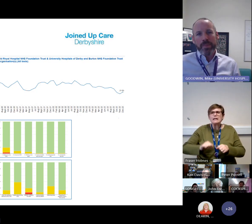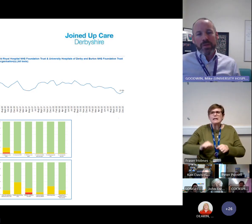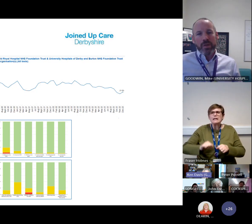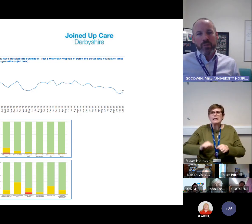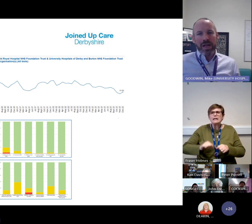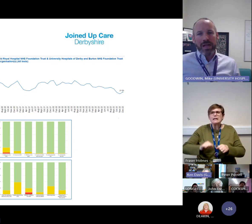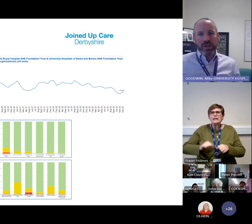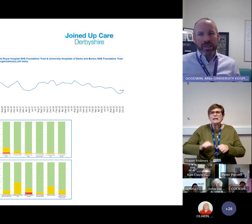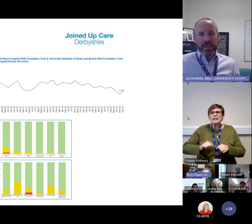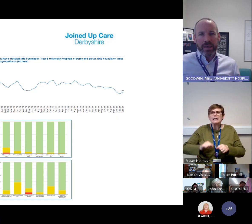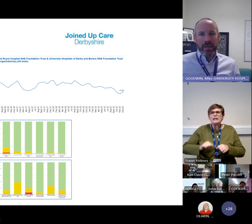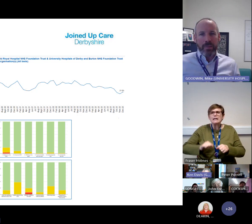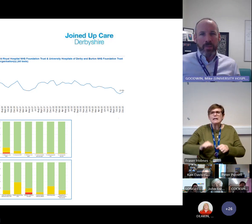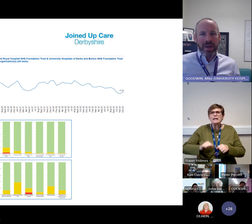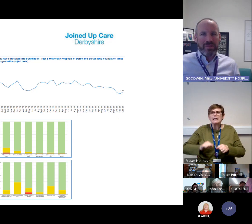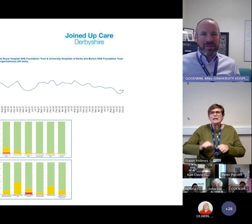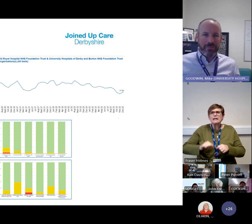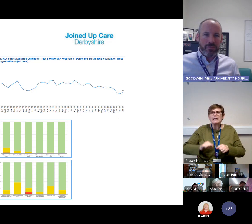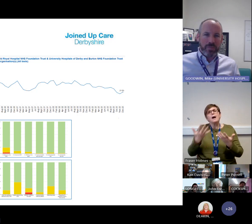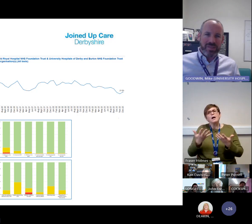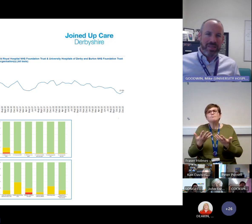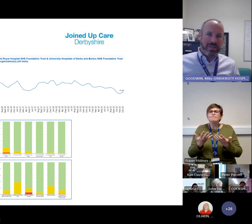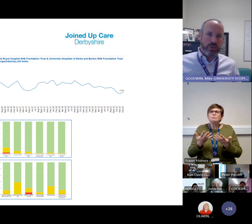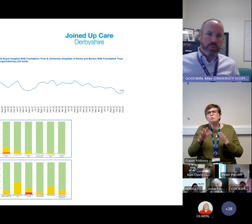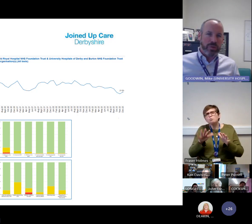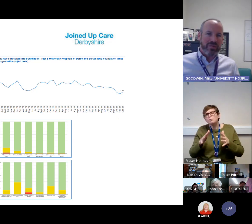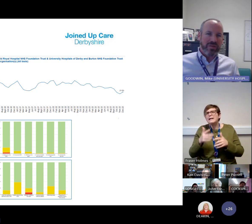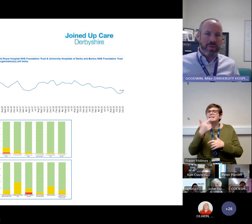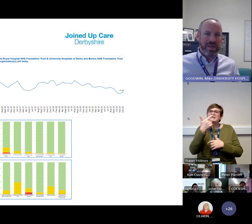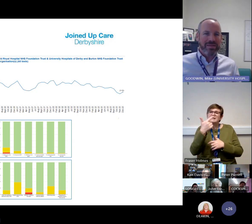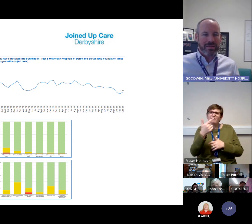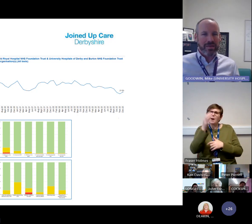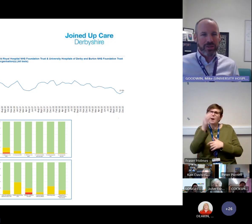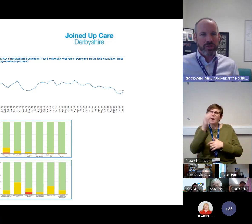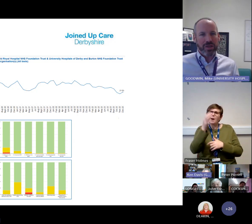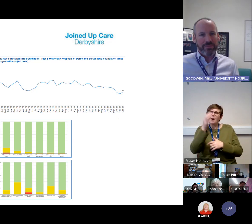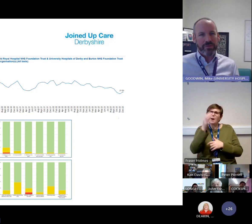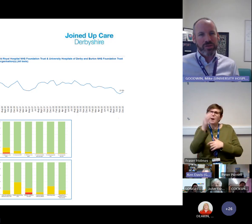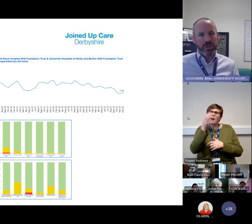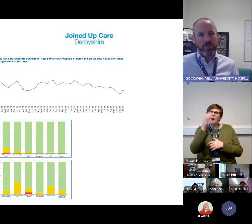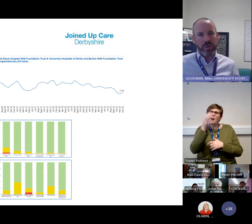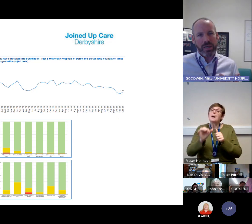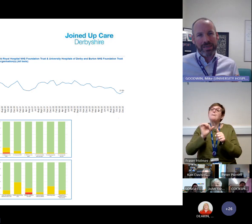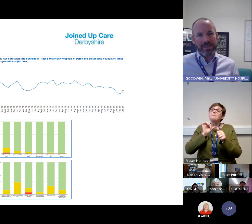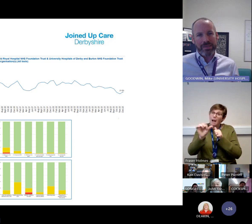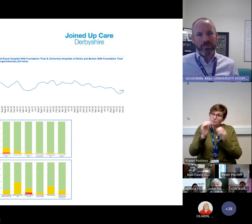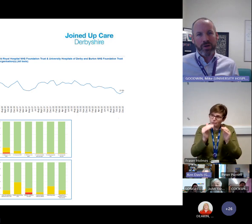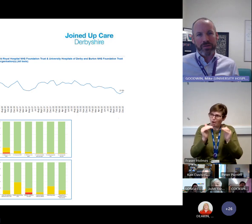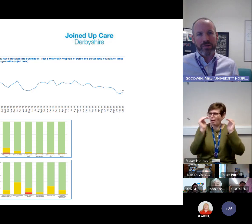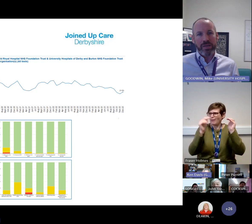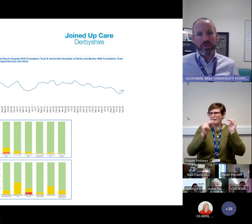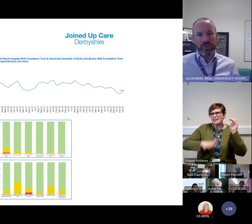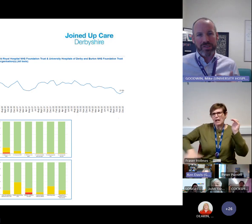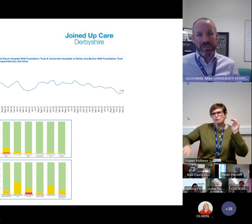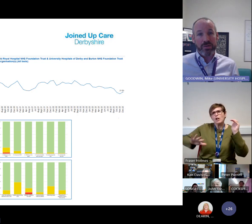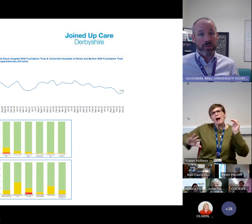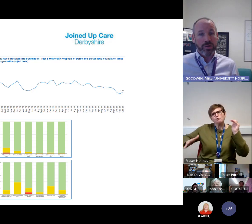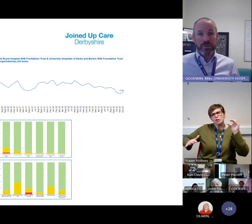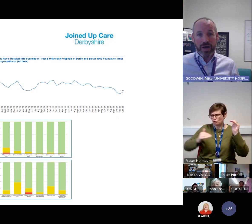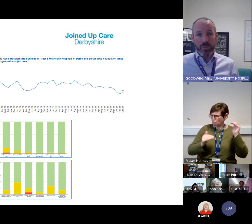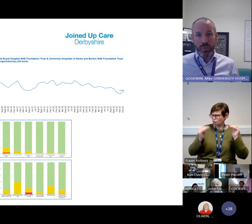first. And we're actually about 7 percentage points now better than the national average. So heading in the right